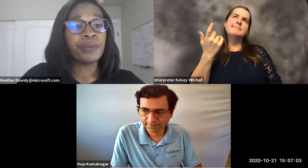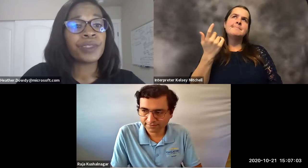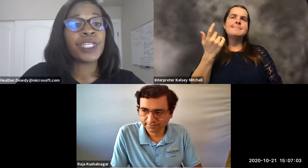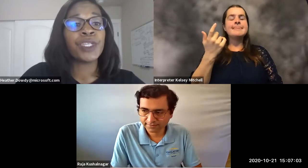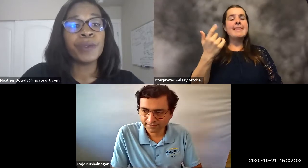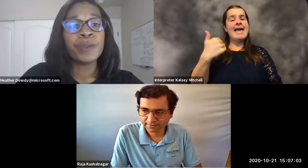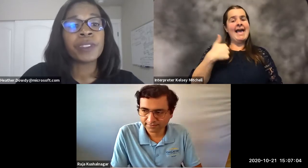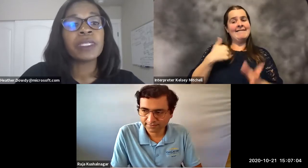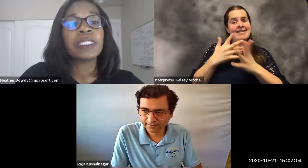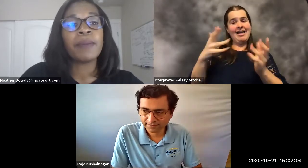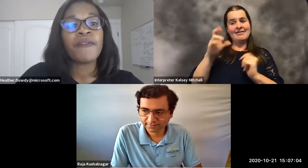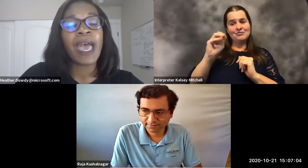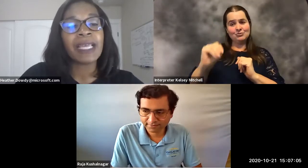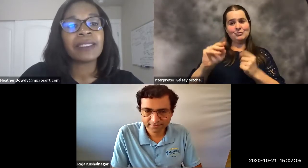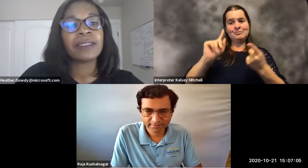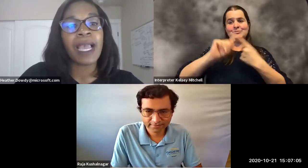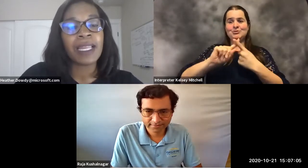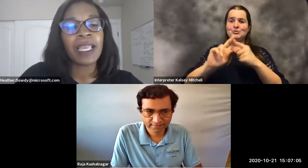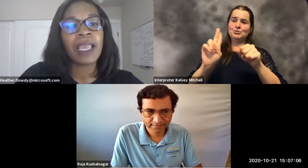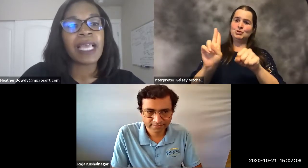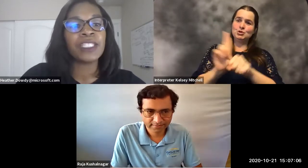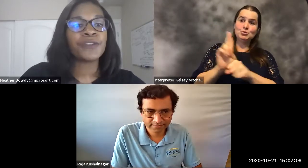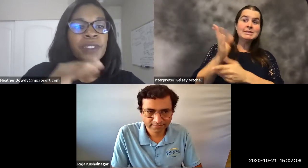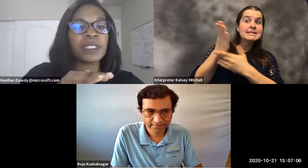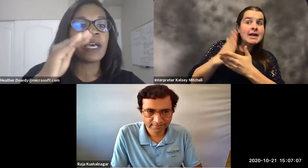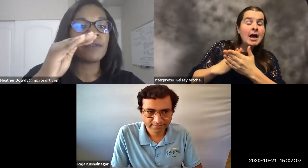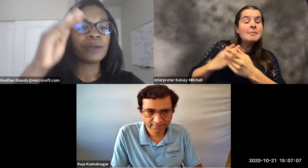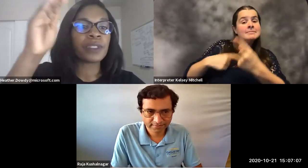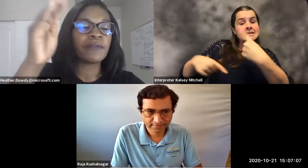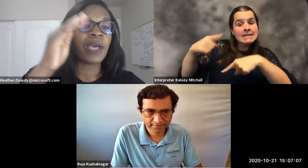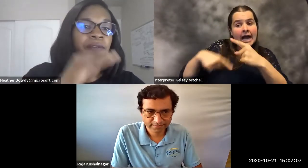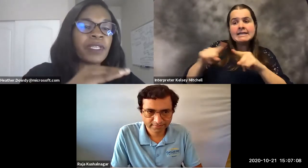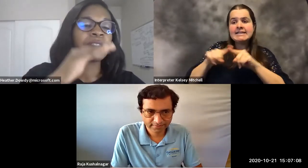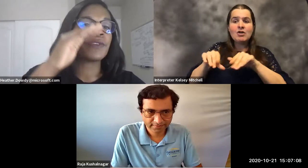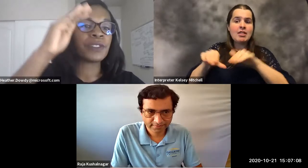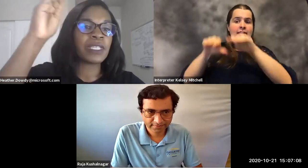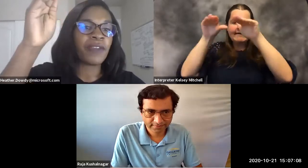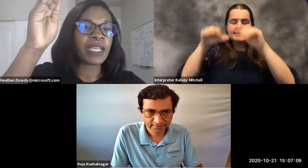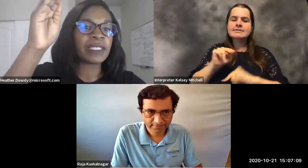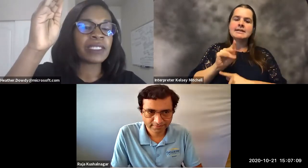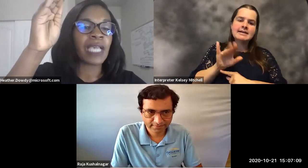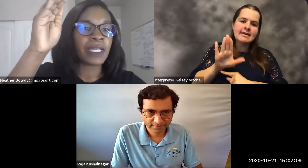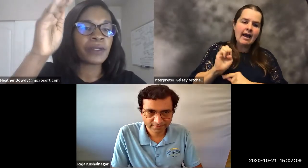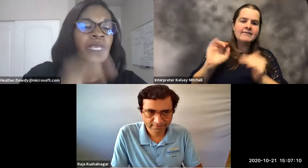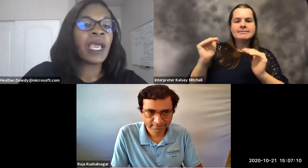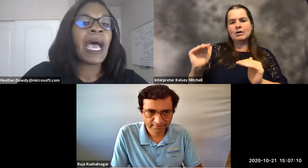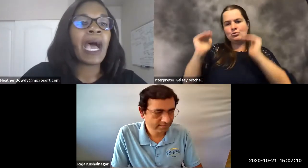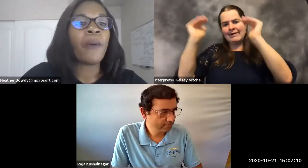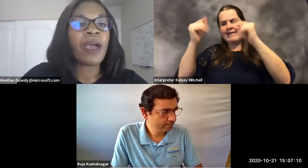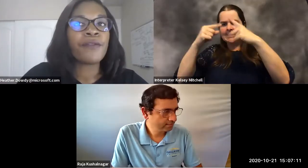there's room to use some of that signing at different levels of novice versus advanced